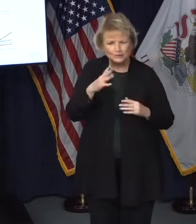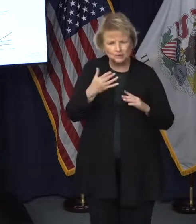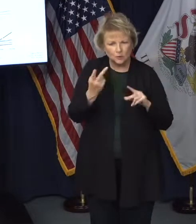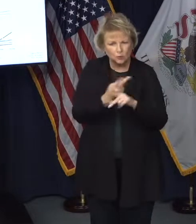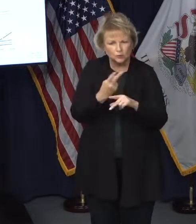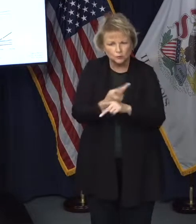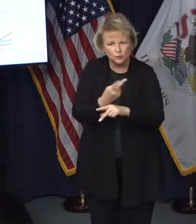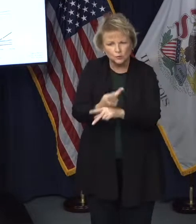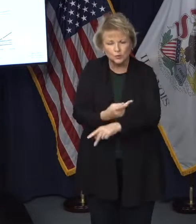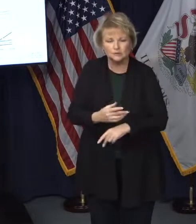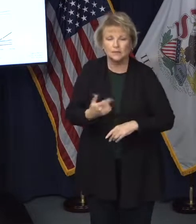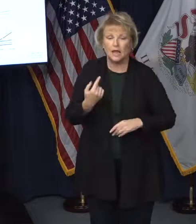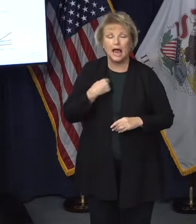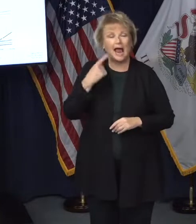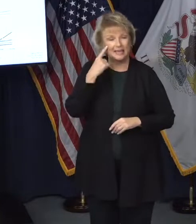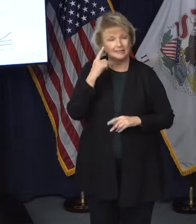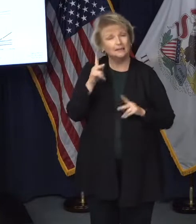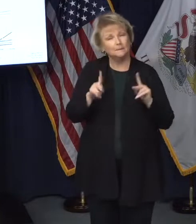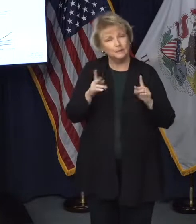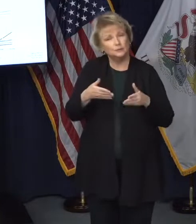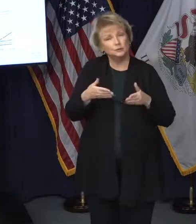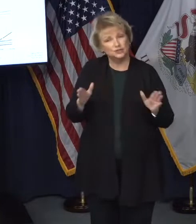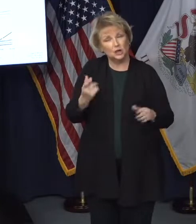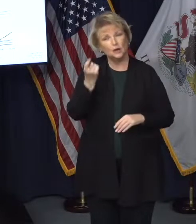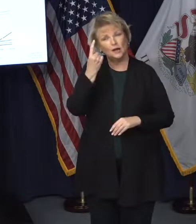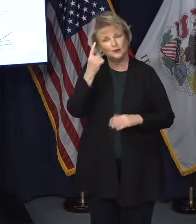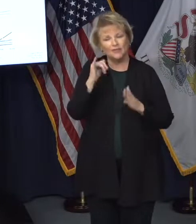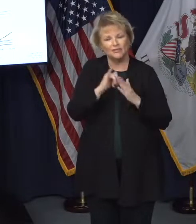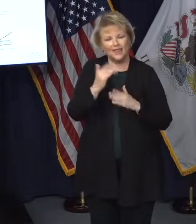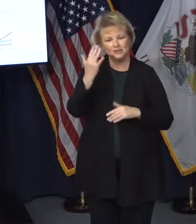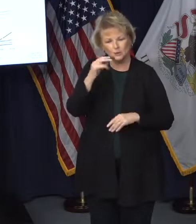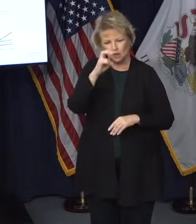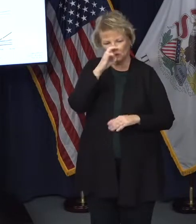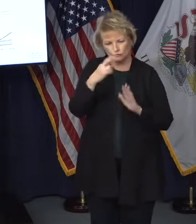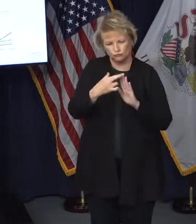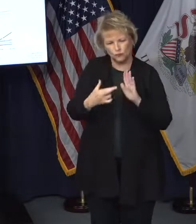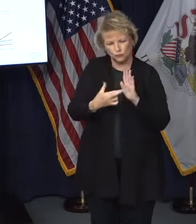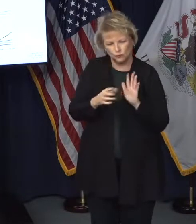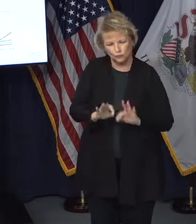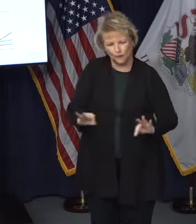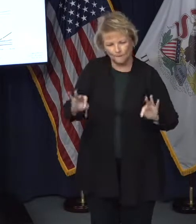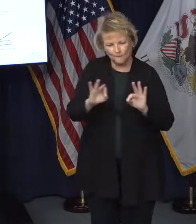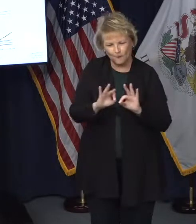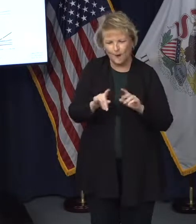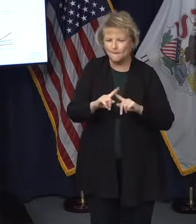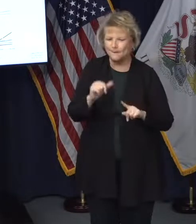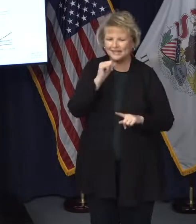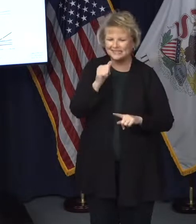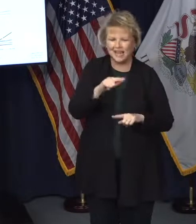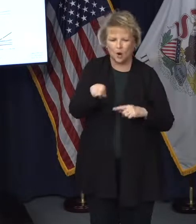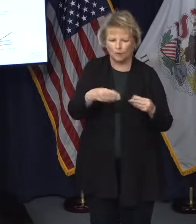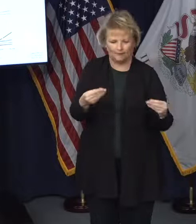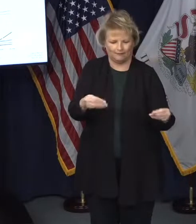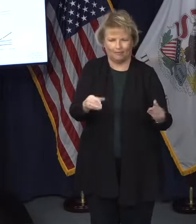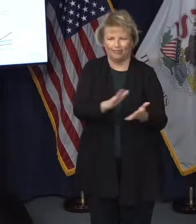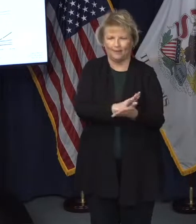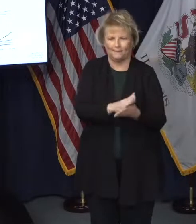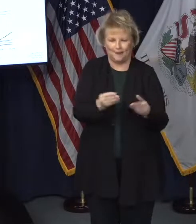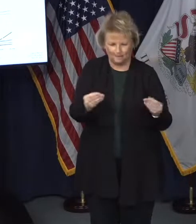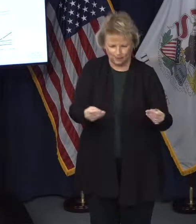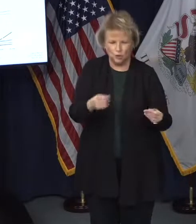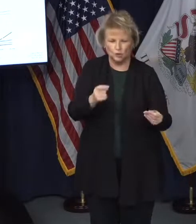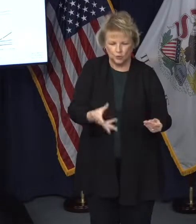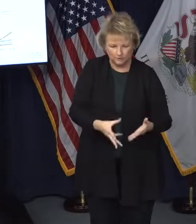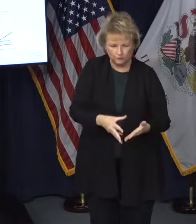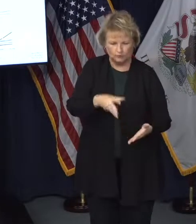So I think people generally understand that. That's why these mitigations are so important. But it's not just words on the paper. It has to be the uptake of